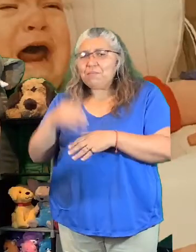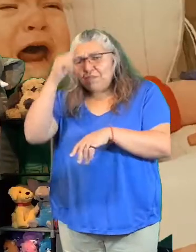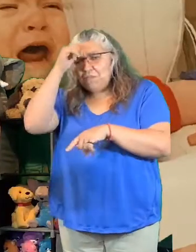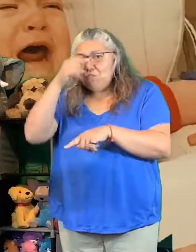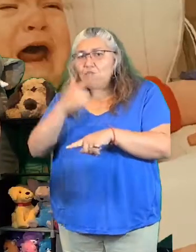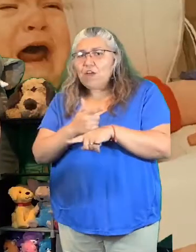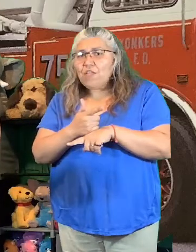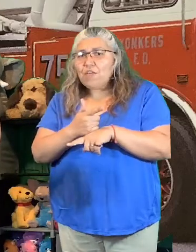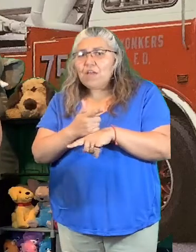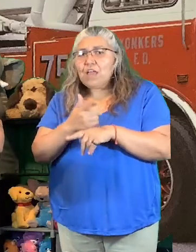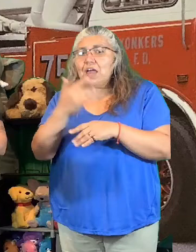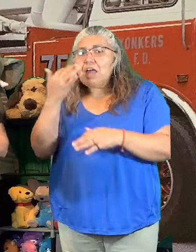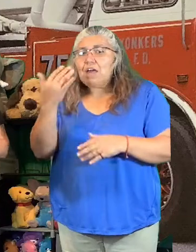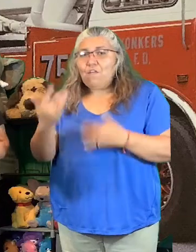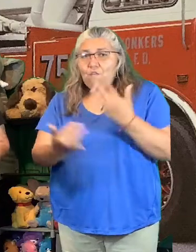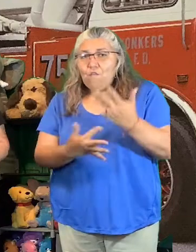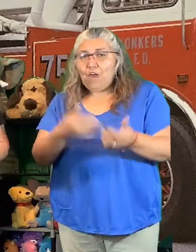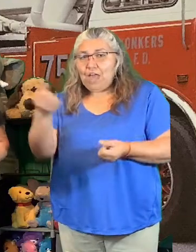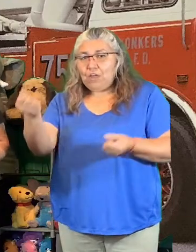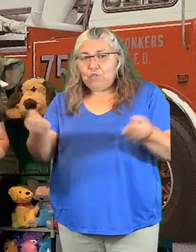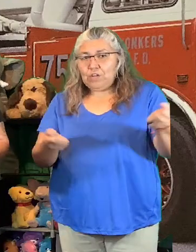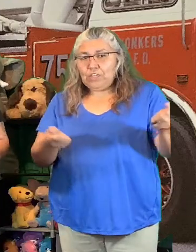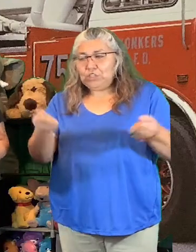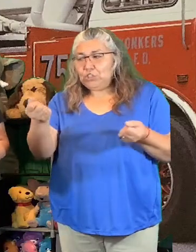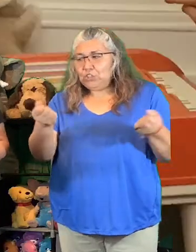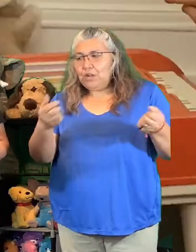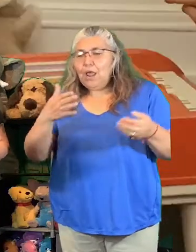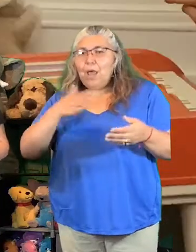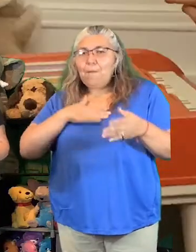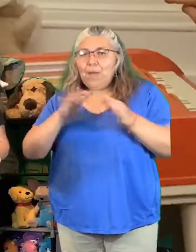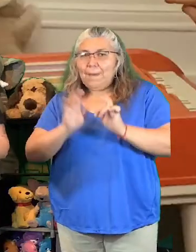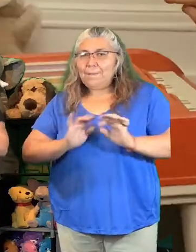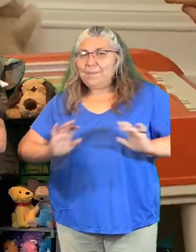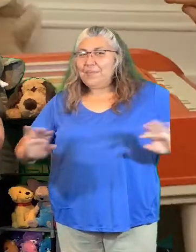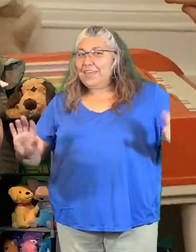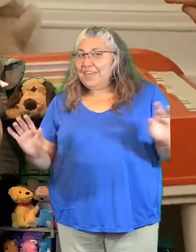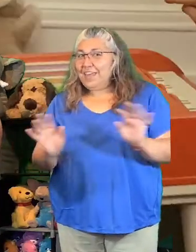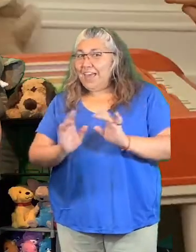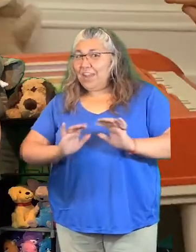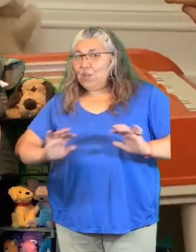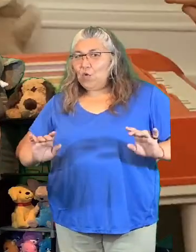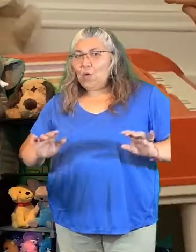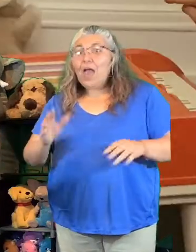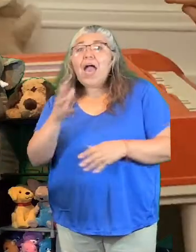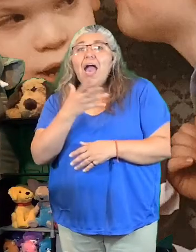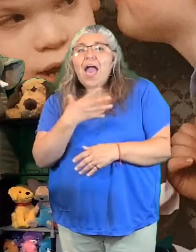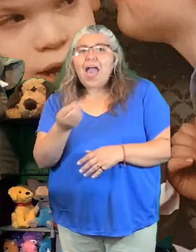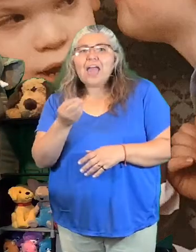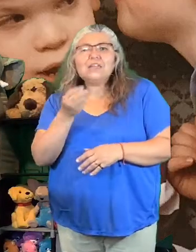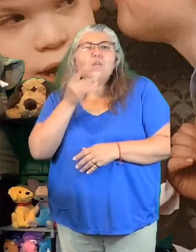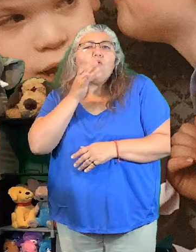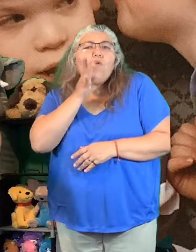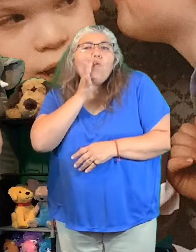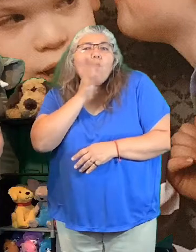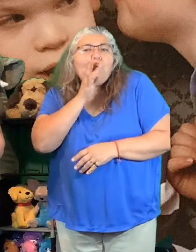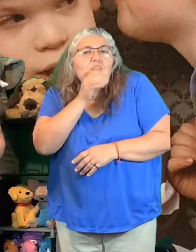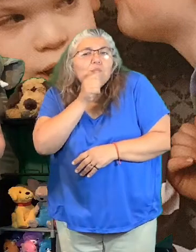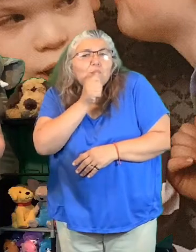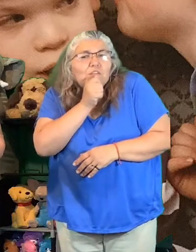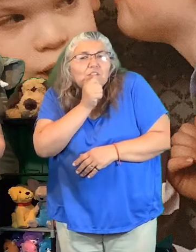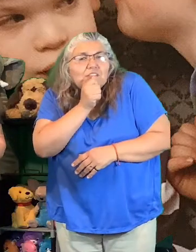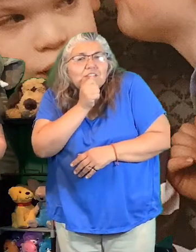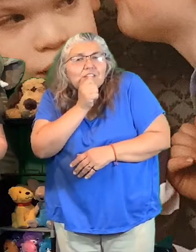a fire engine, my piano, and whispered secrets.